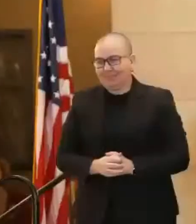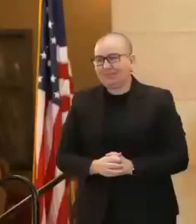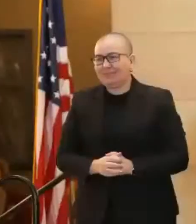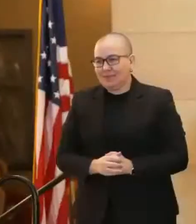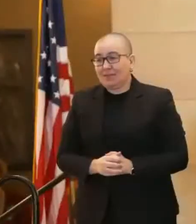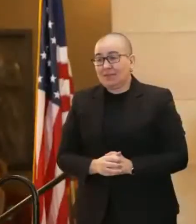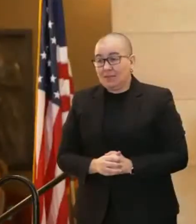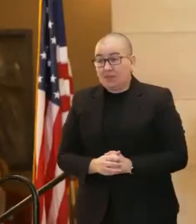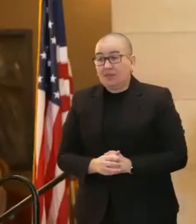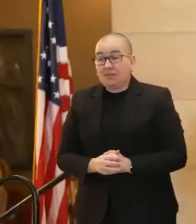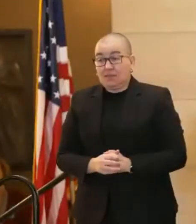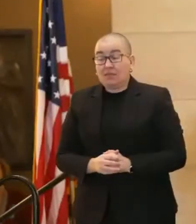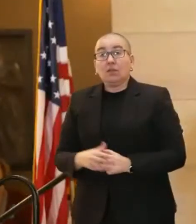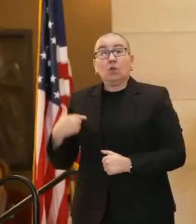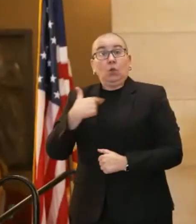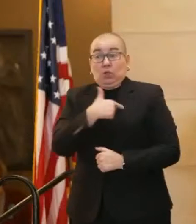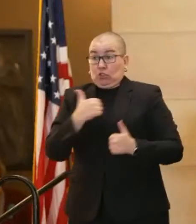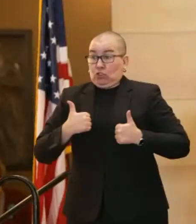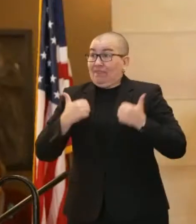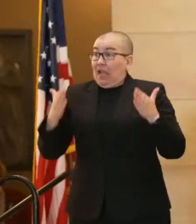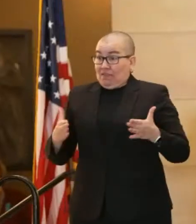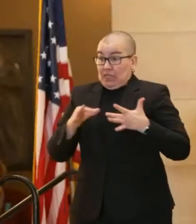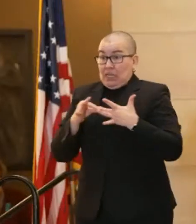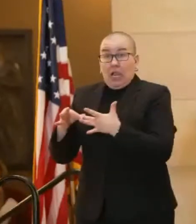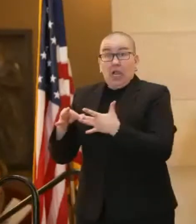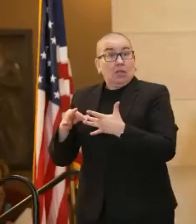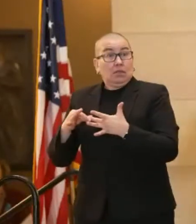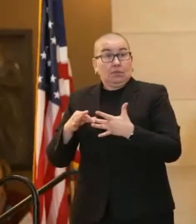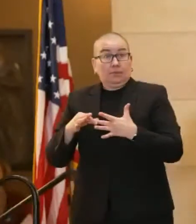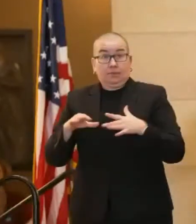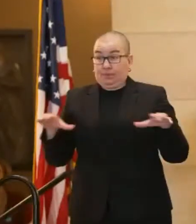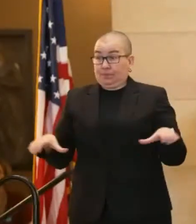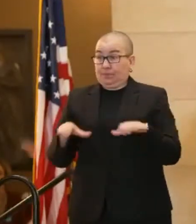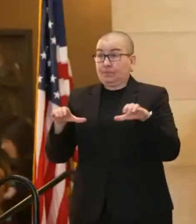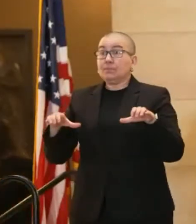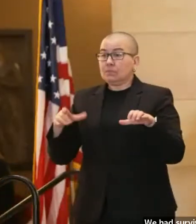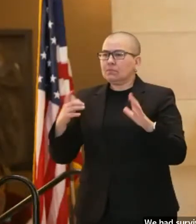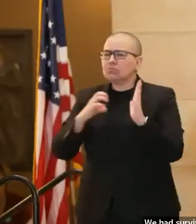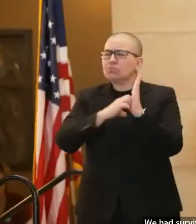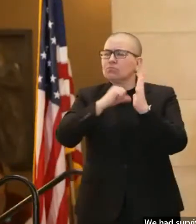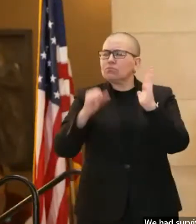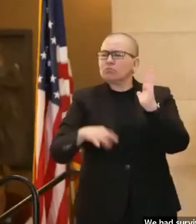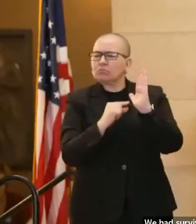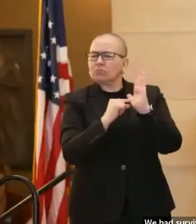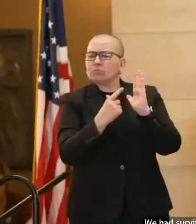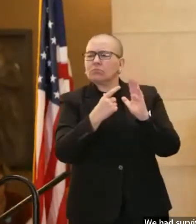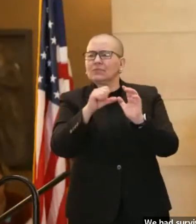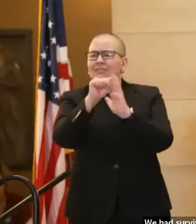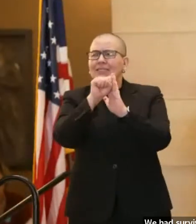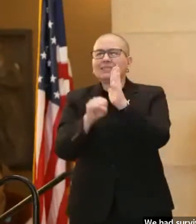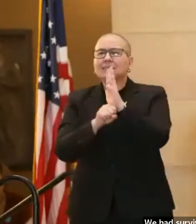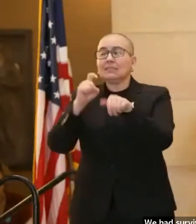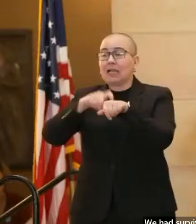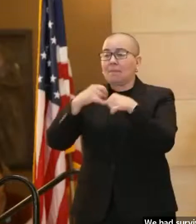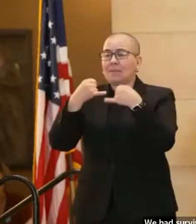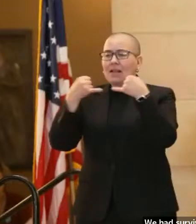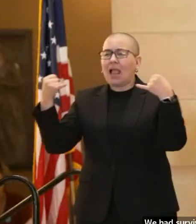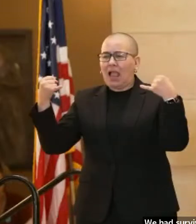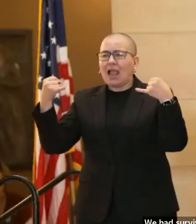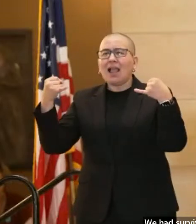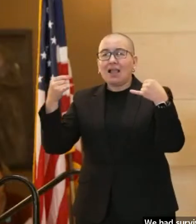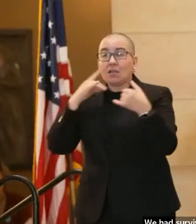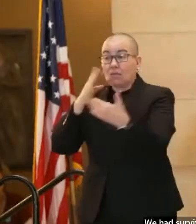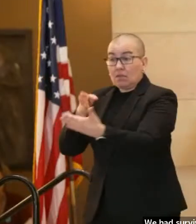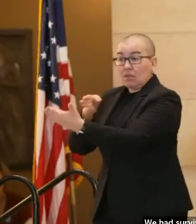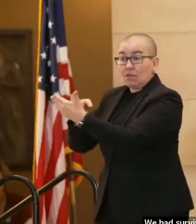We had survivor-led efforts that eliminated the statute of limitations in prosecution of criminal sexual